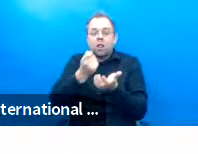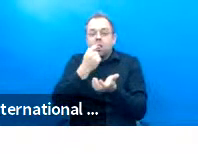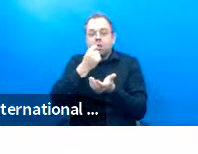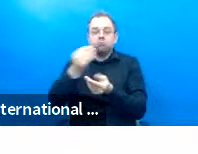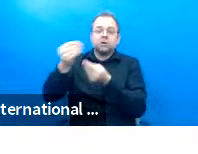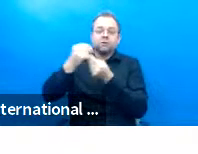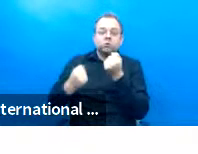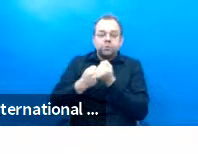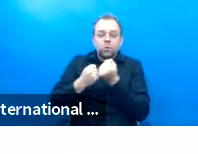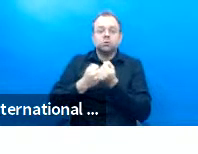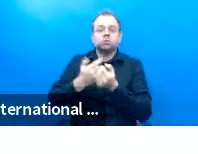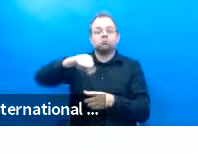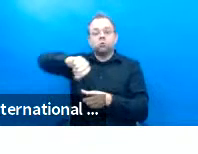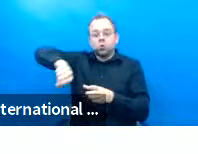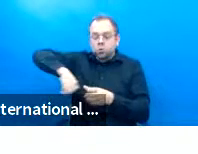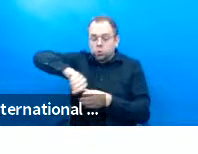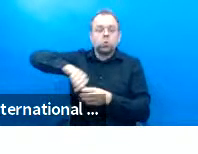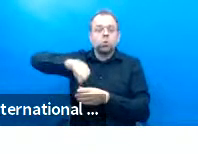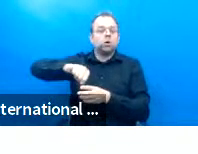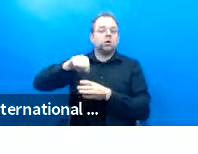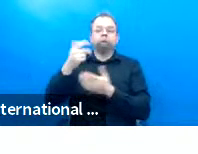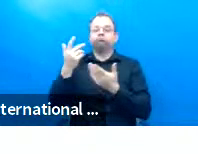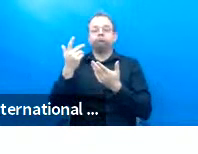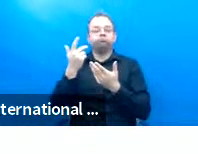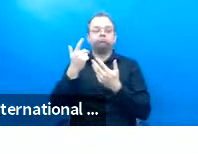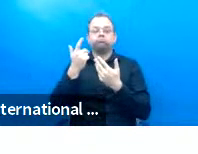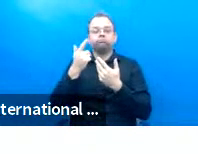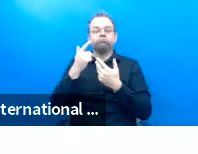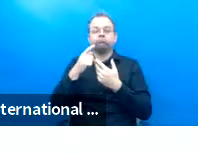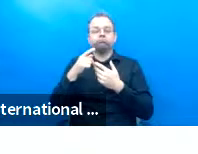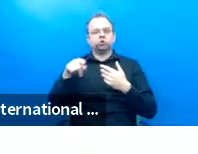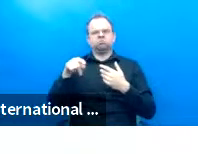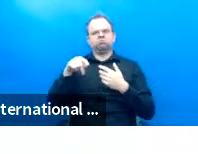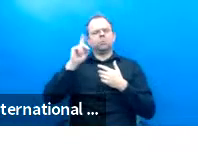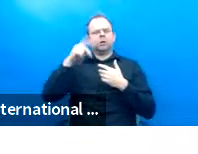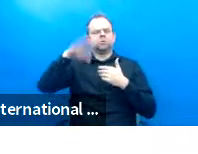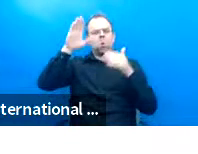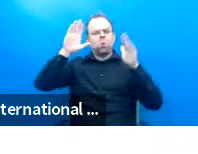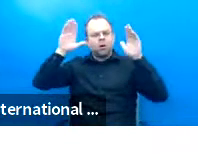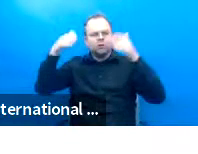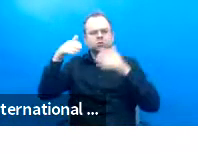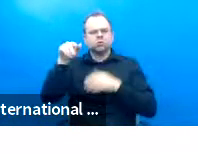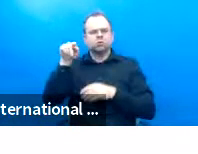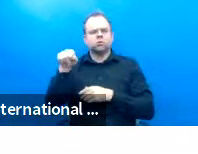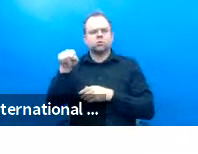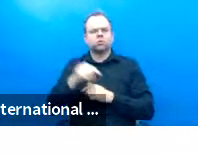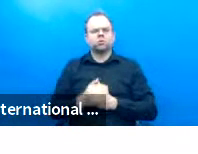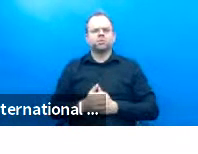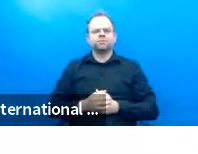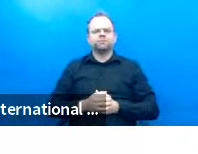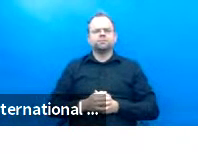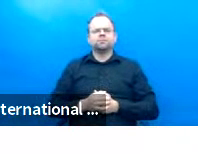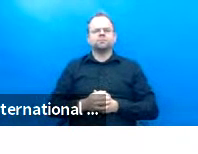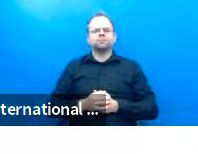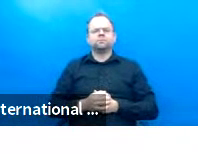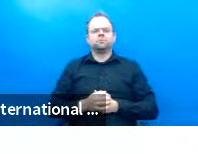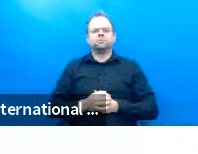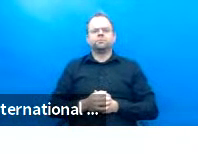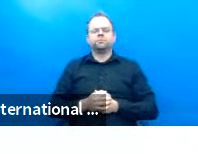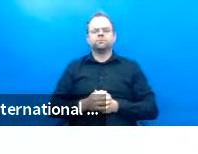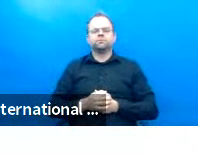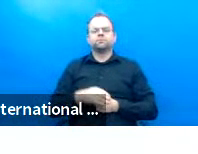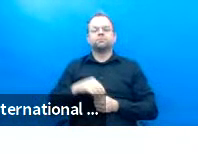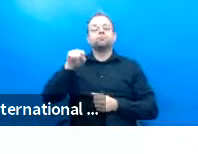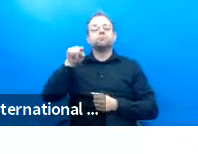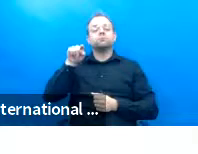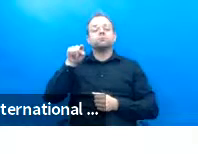life, and in everyday life necessities. Okay, if we look at the next slide, we see also very